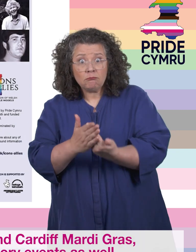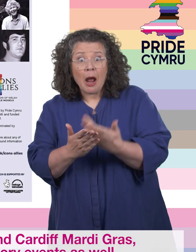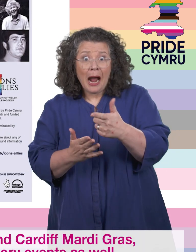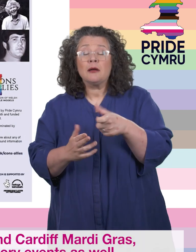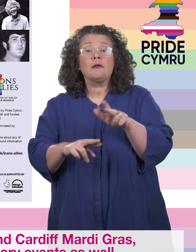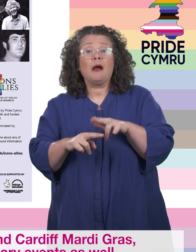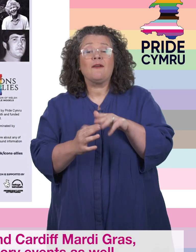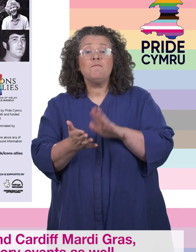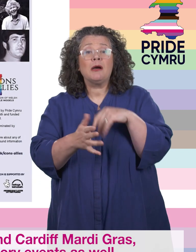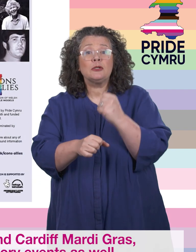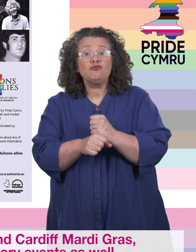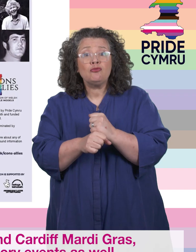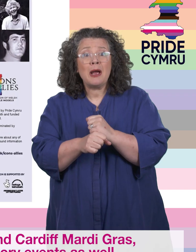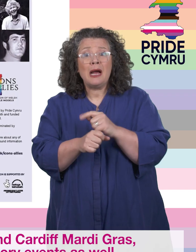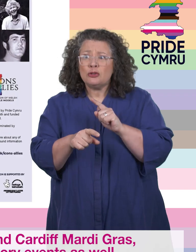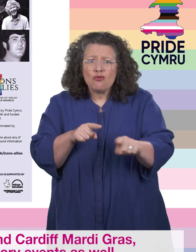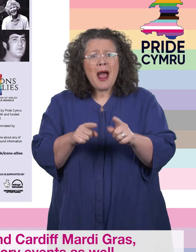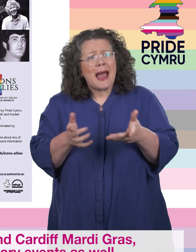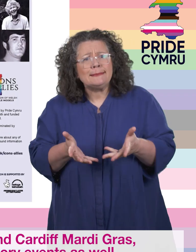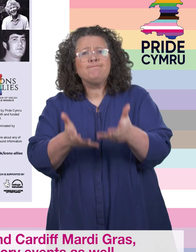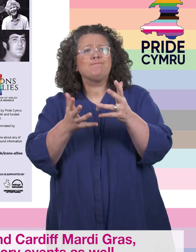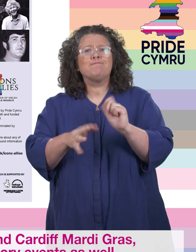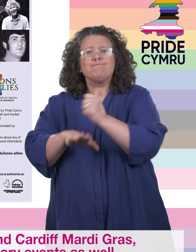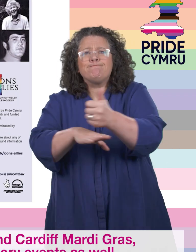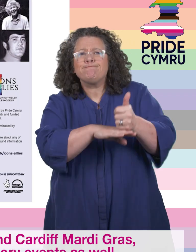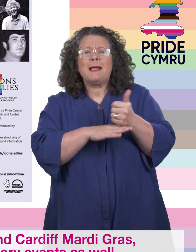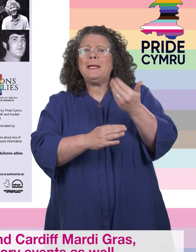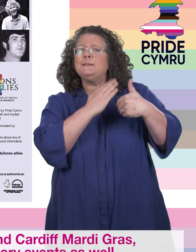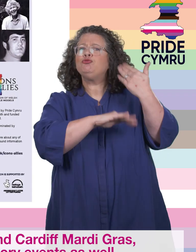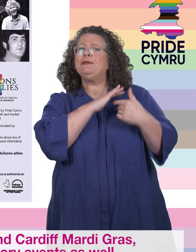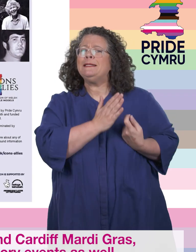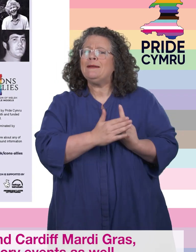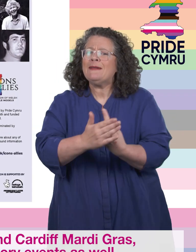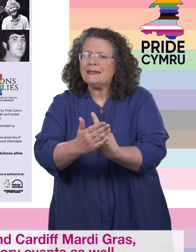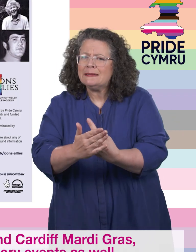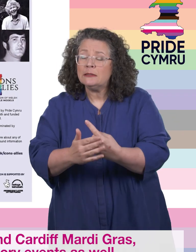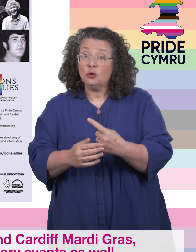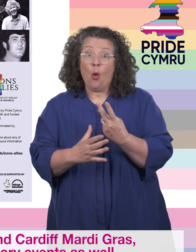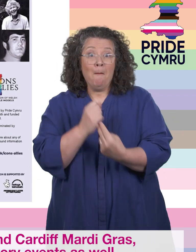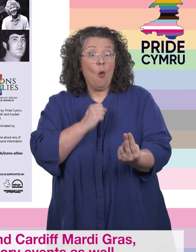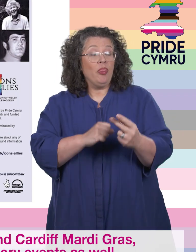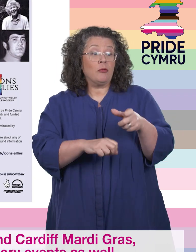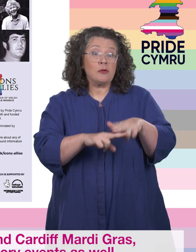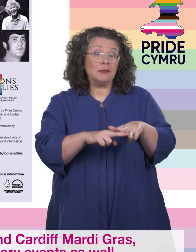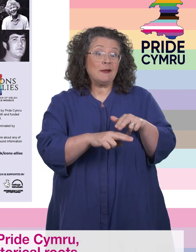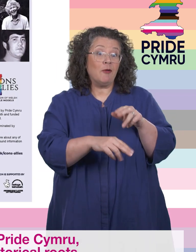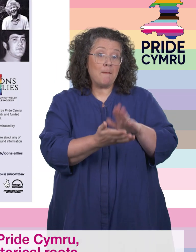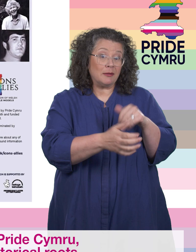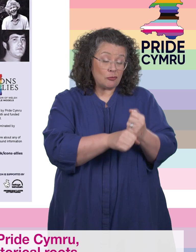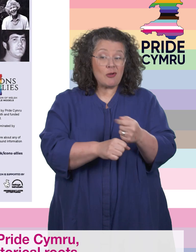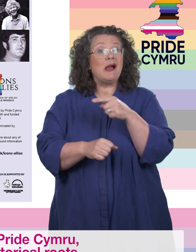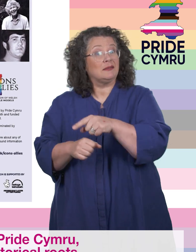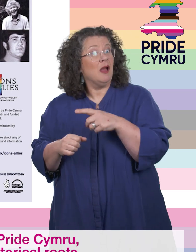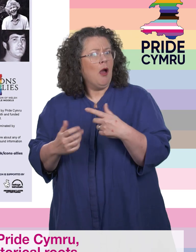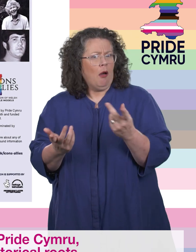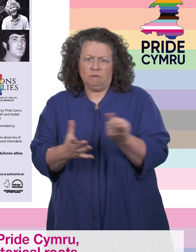And this Pride Cymru is always, and Cardiff Mardi Gras has always tried to do a lot of history events as well. So